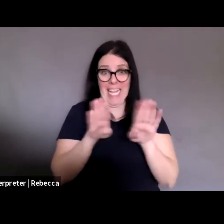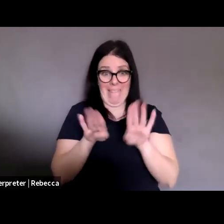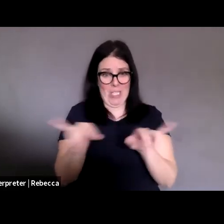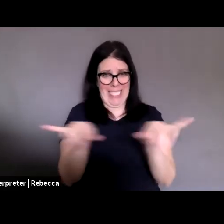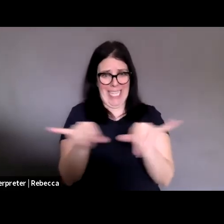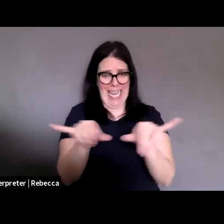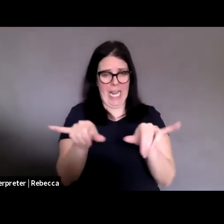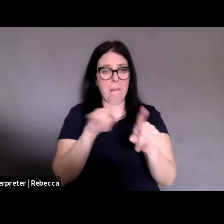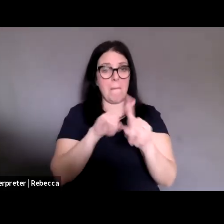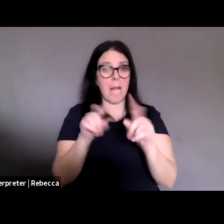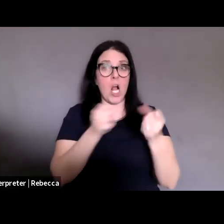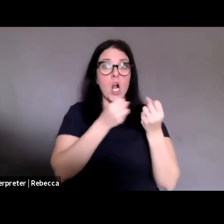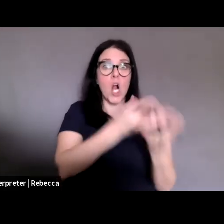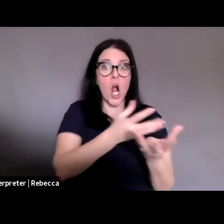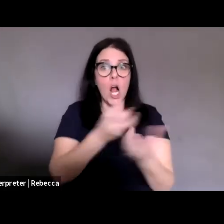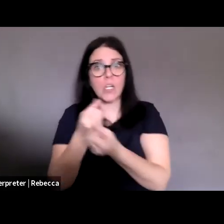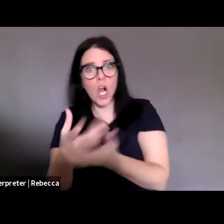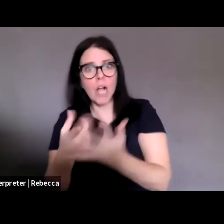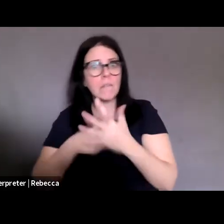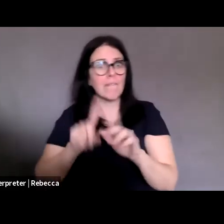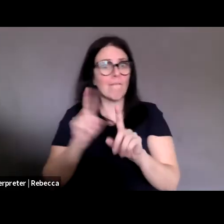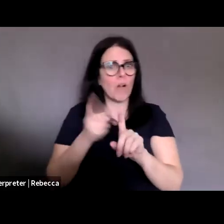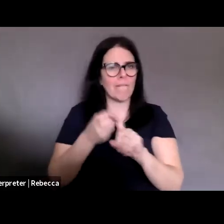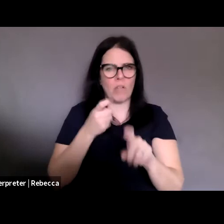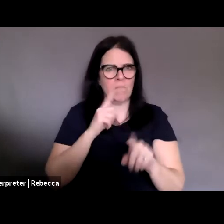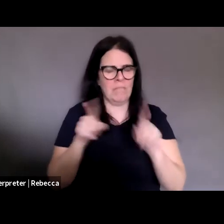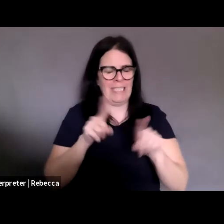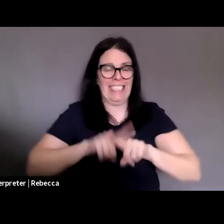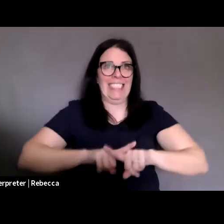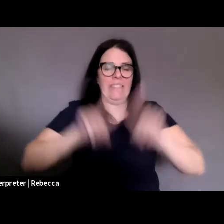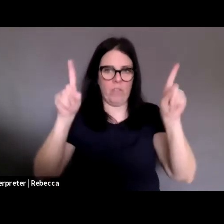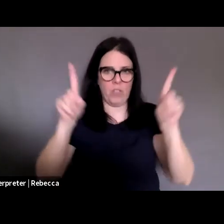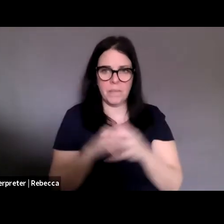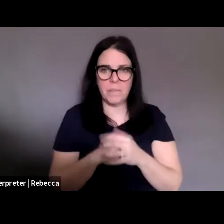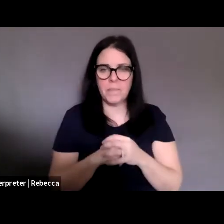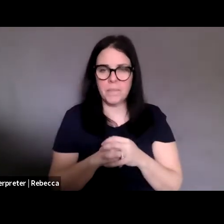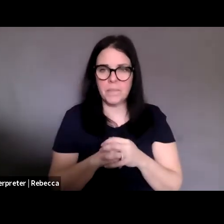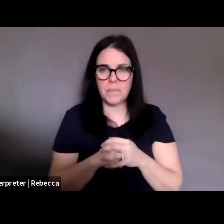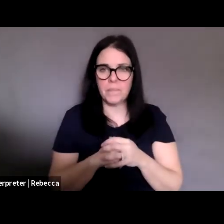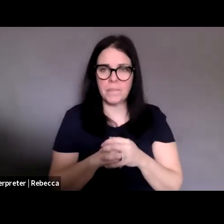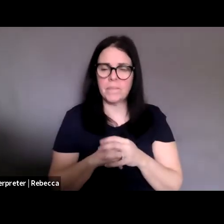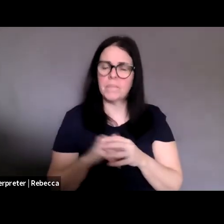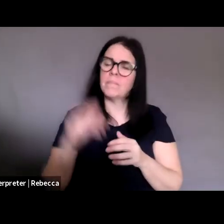causes. Canadian courts have long warned against making assumptions